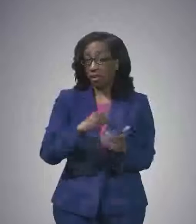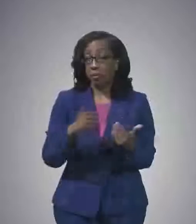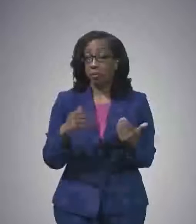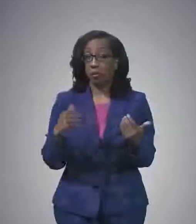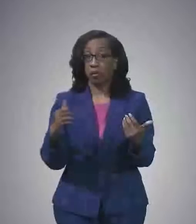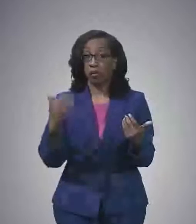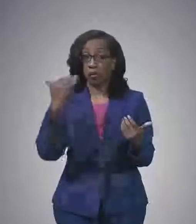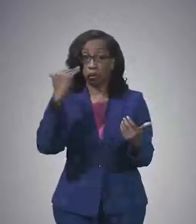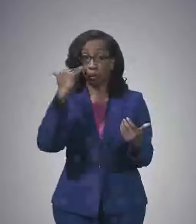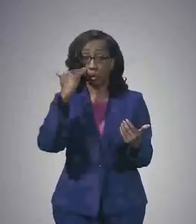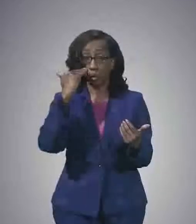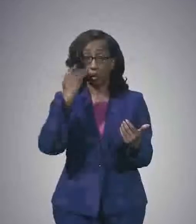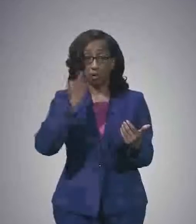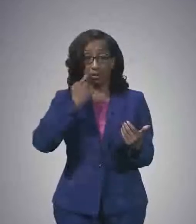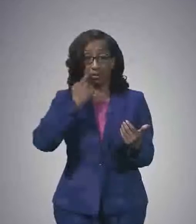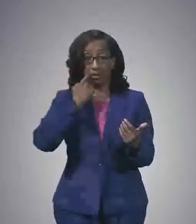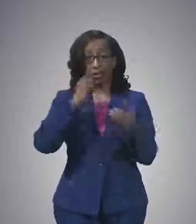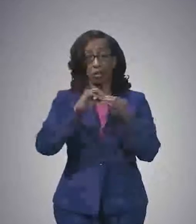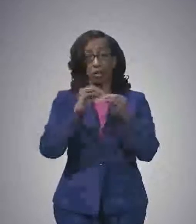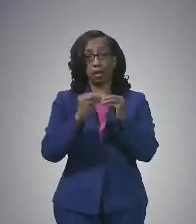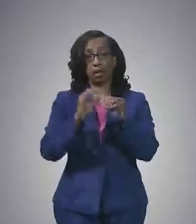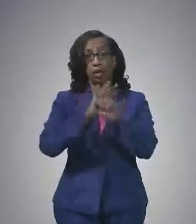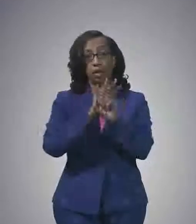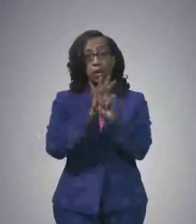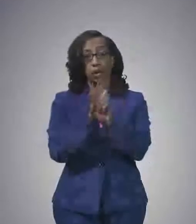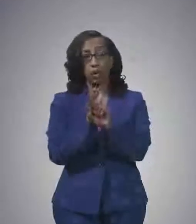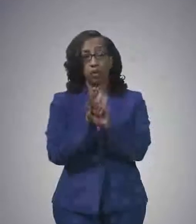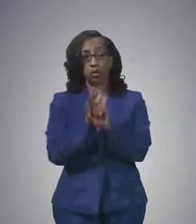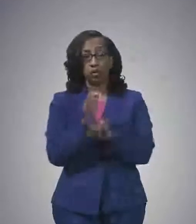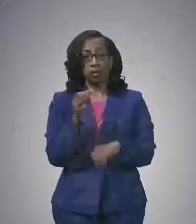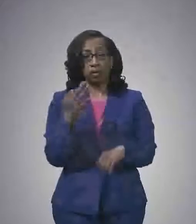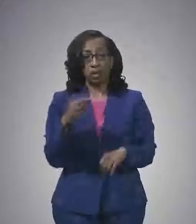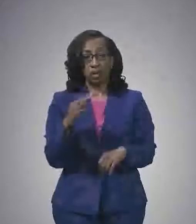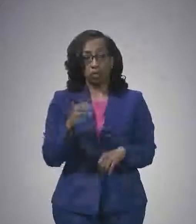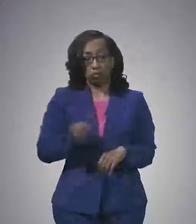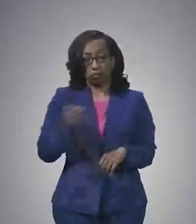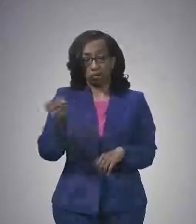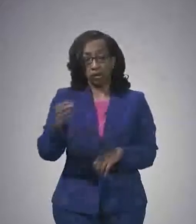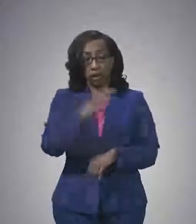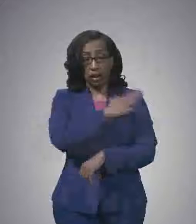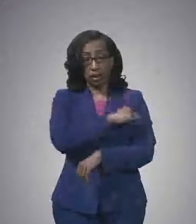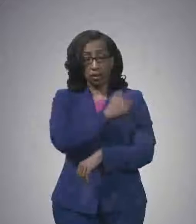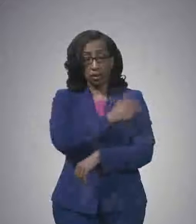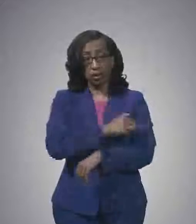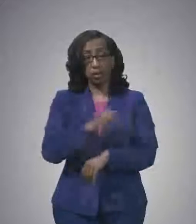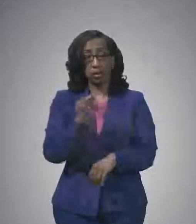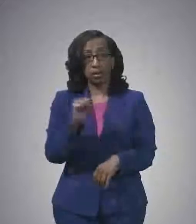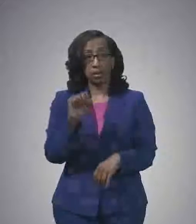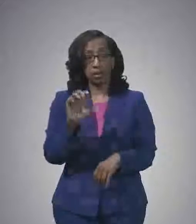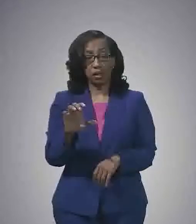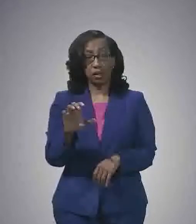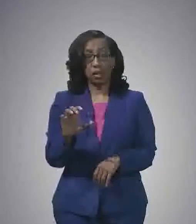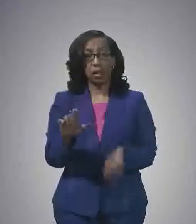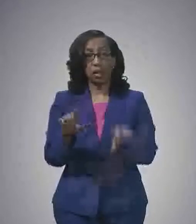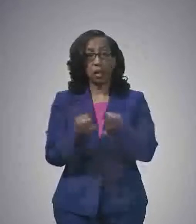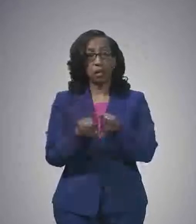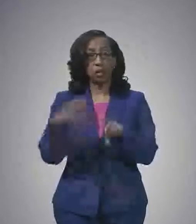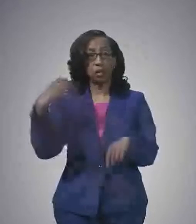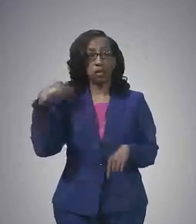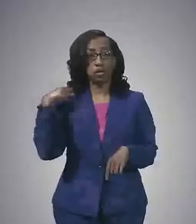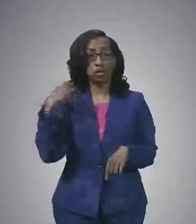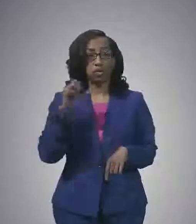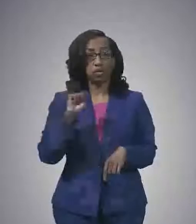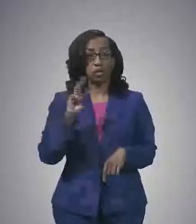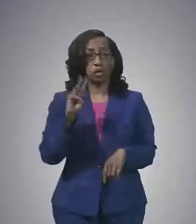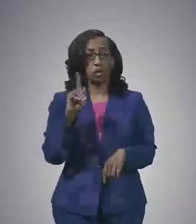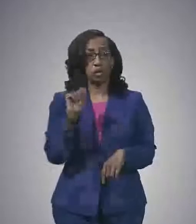latest number of COVID-19 patients hospitalized currently in Shelby County? And Chief Sweat, could you